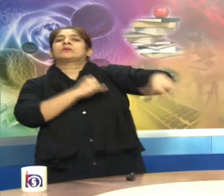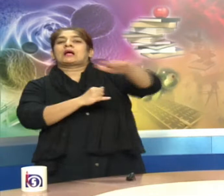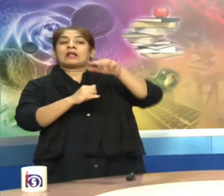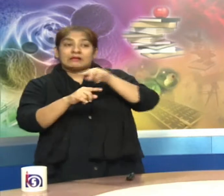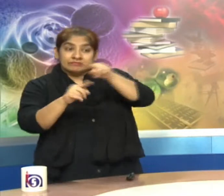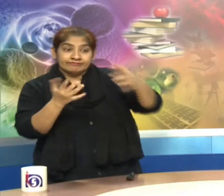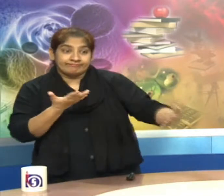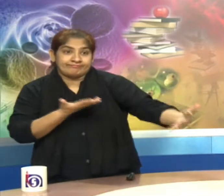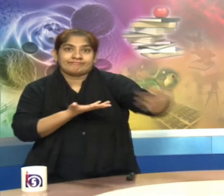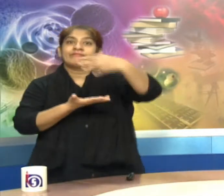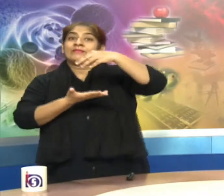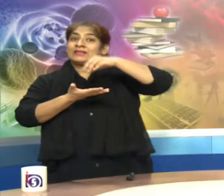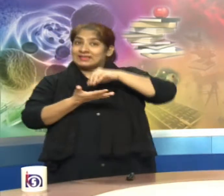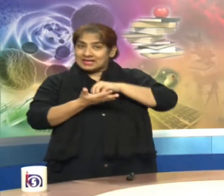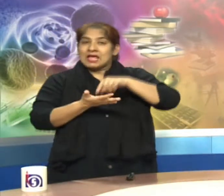it is beneficial for the society,